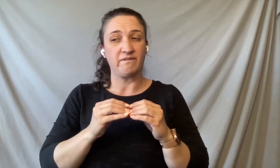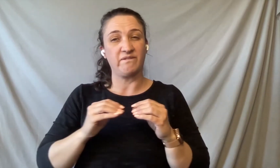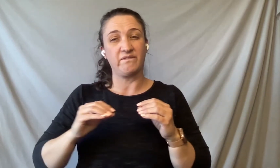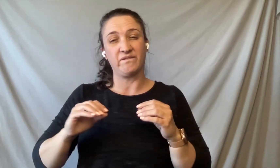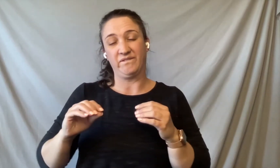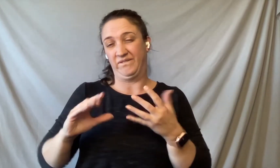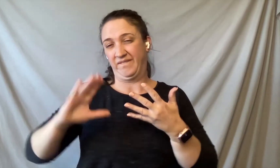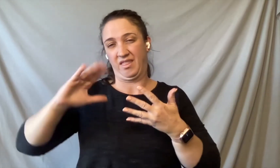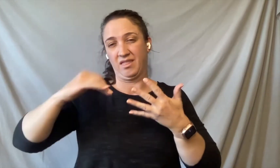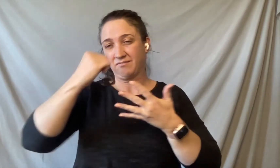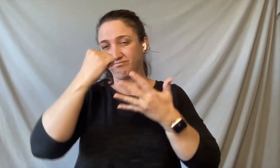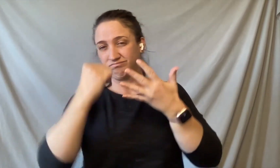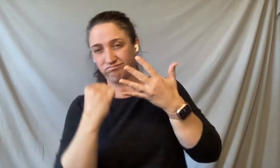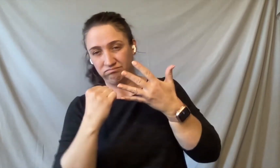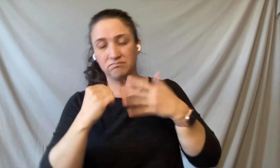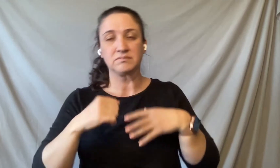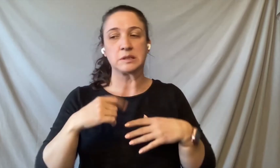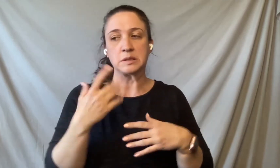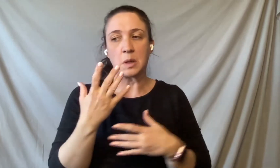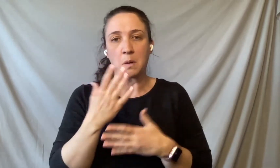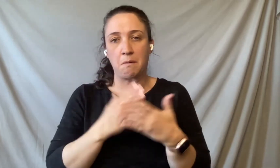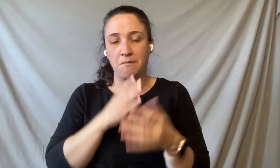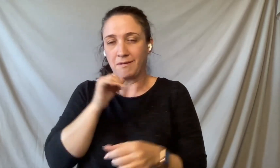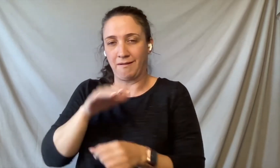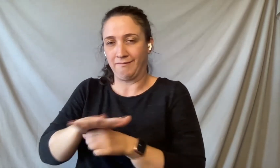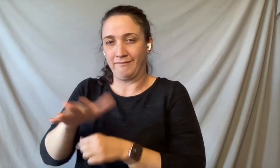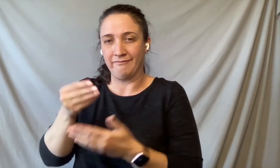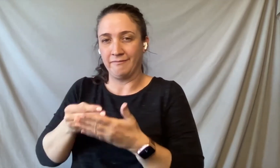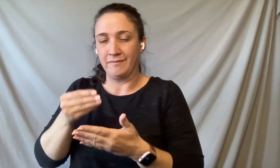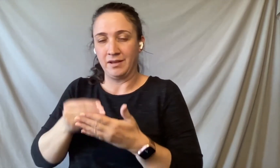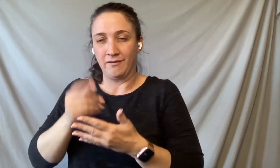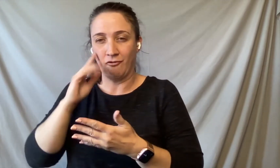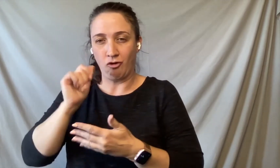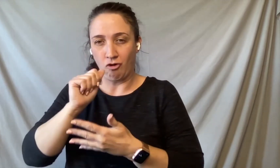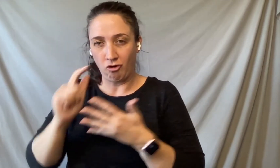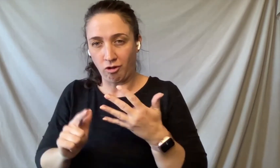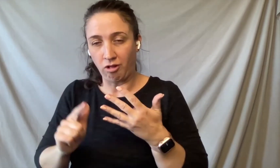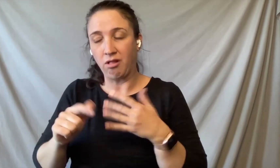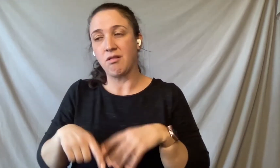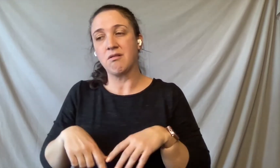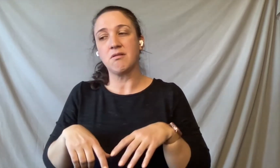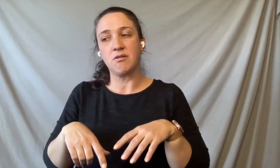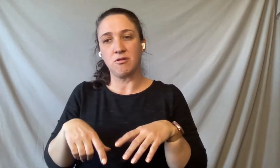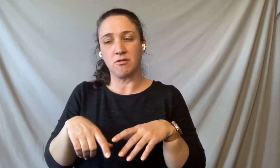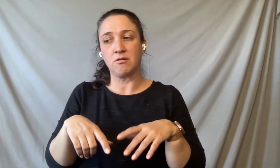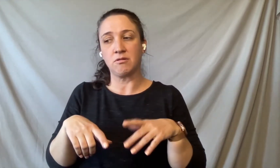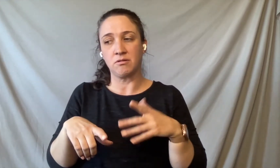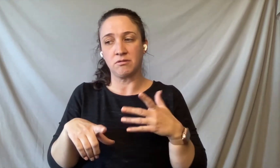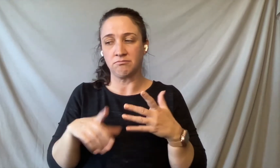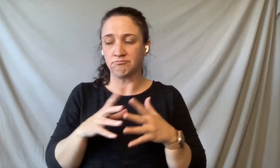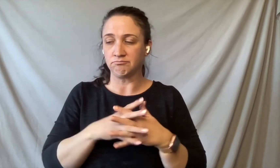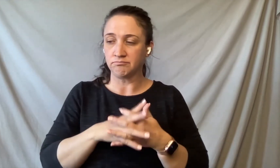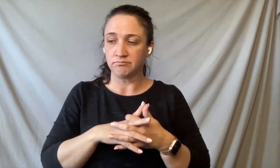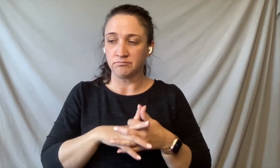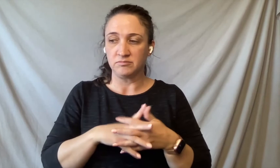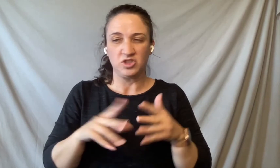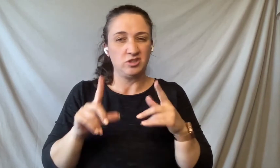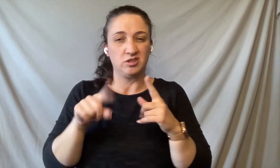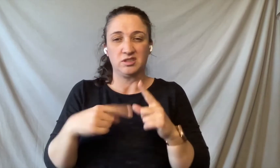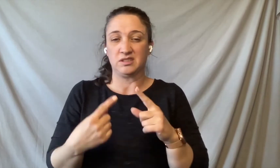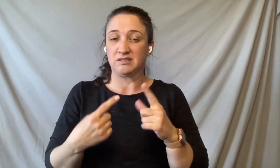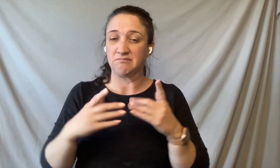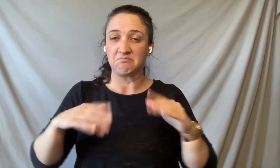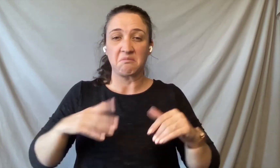gaps in funding for some of them, just at the most basic level of getting the project to move forward.